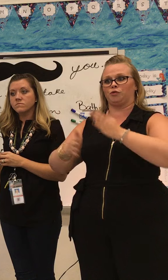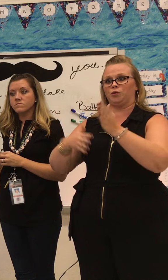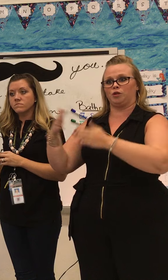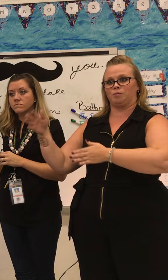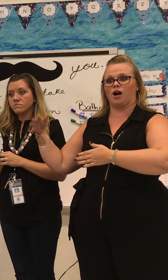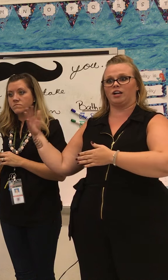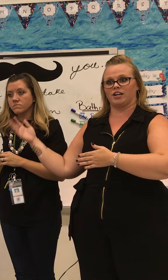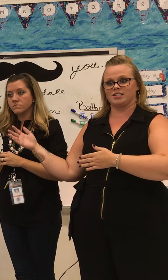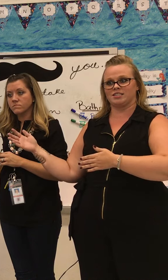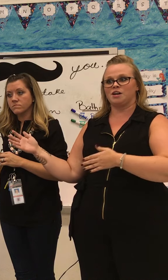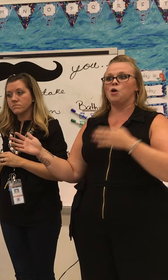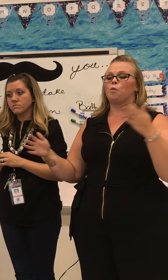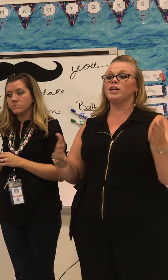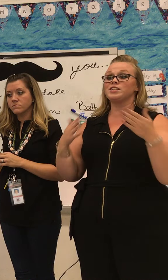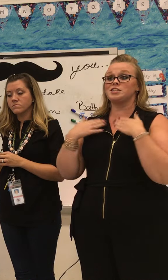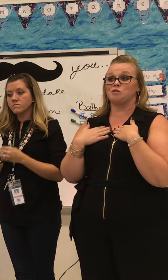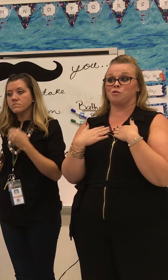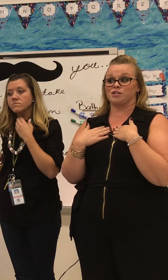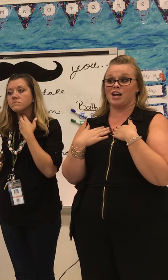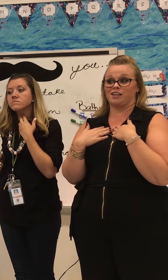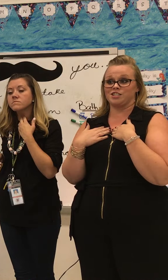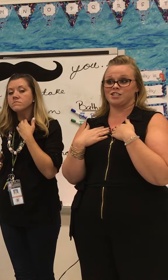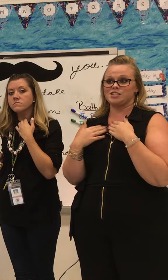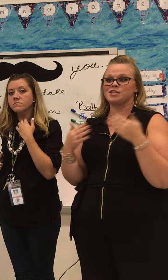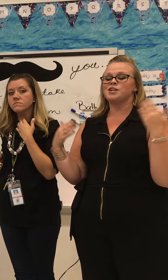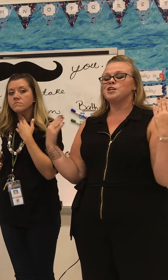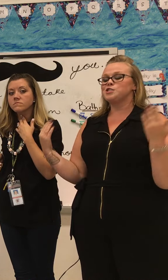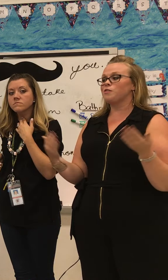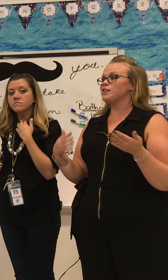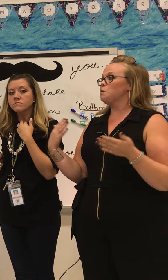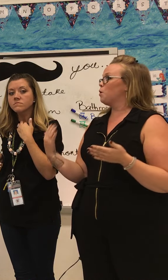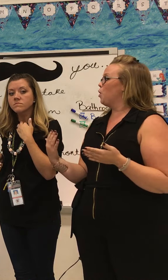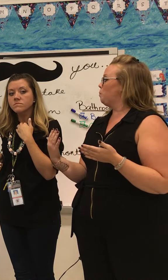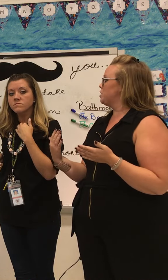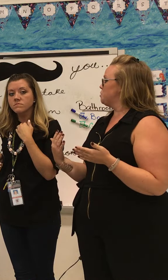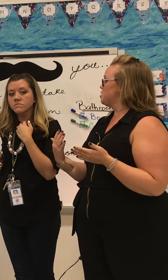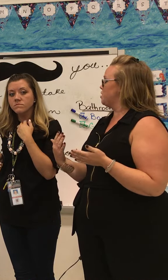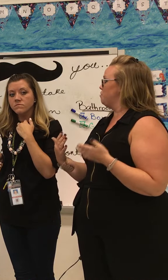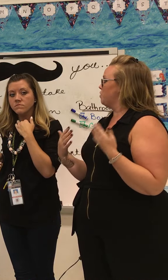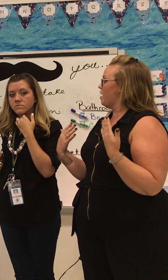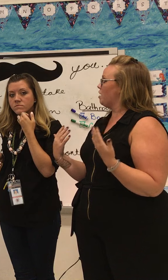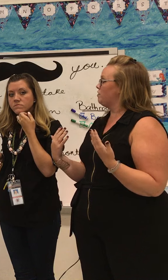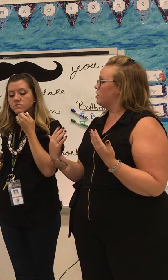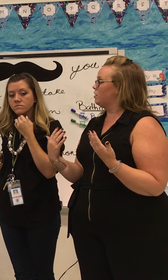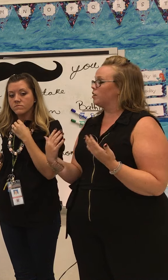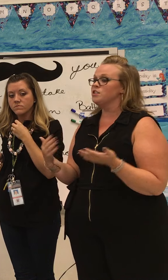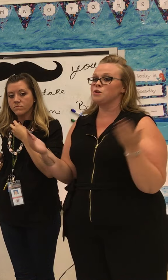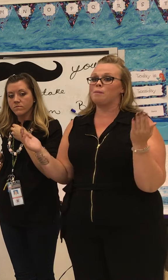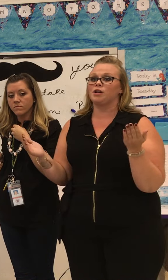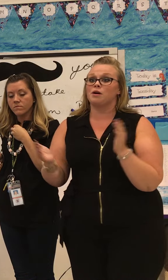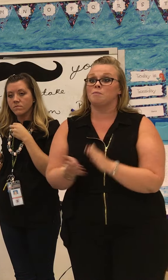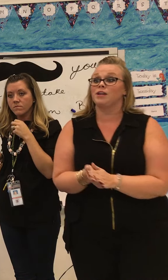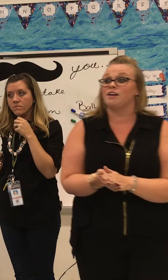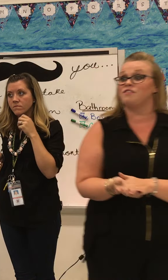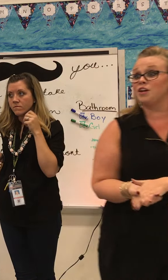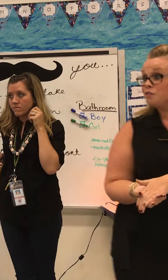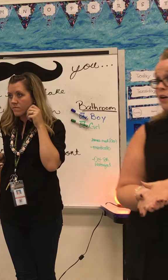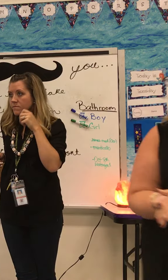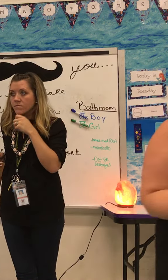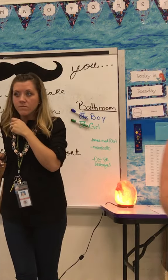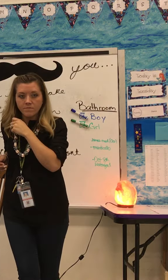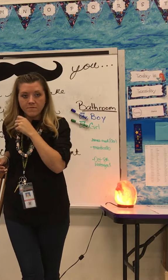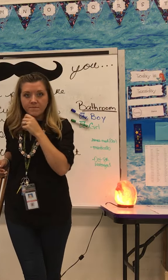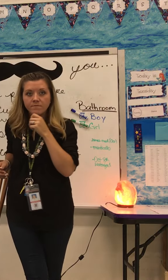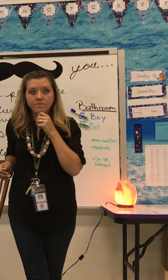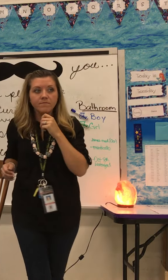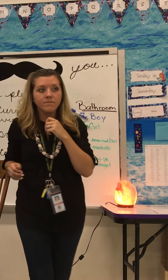learning through their progress. We could see it through their challenges. So that's what we're hoping to achieve with Out of Eden Learn. So I'm gonna go ahead and play a video for